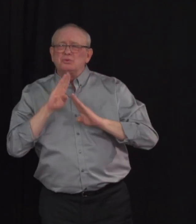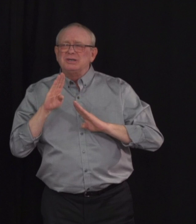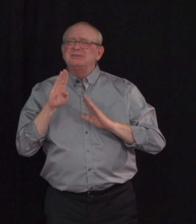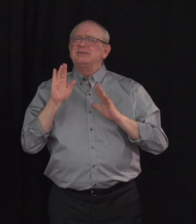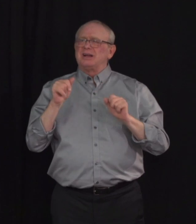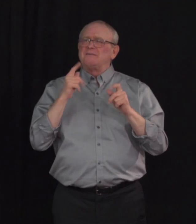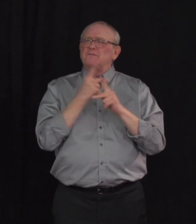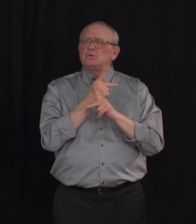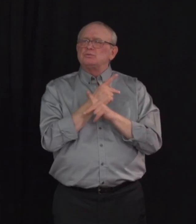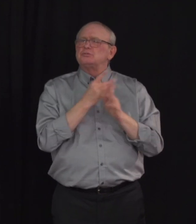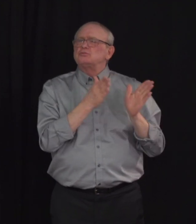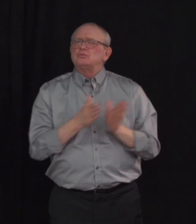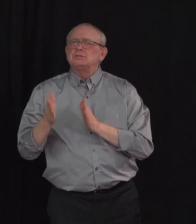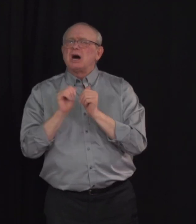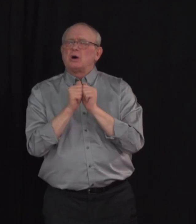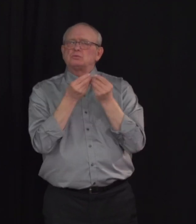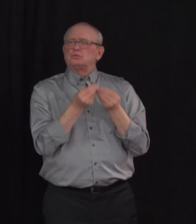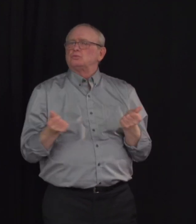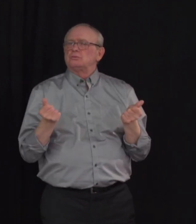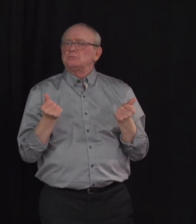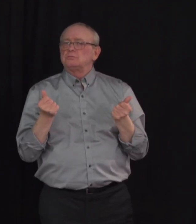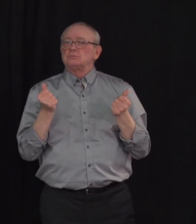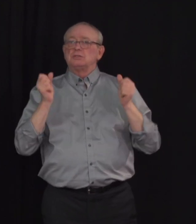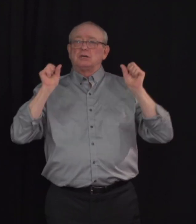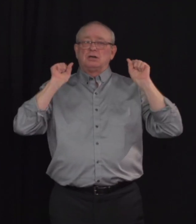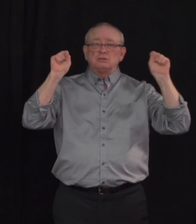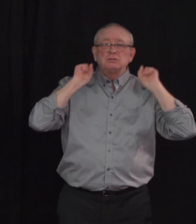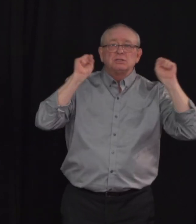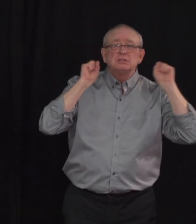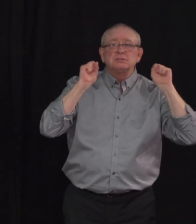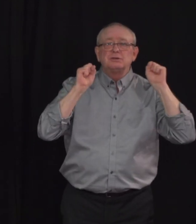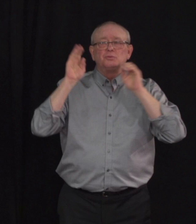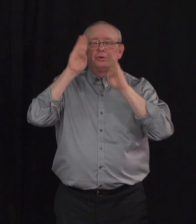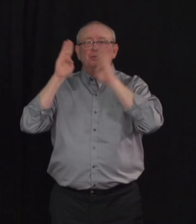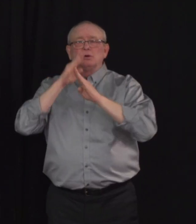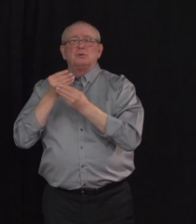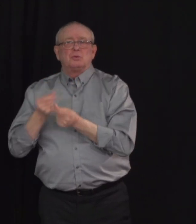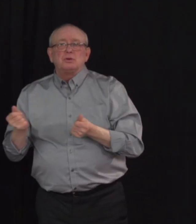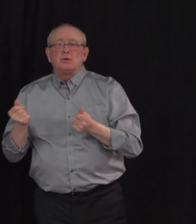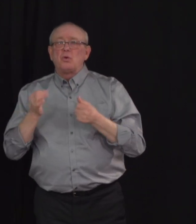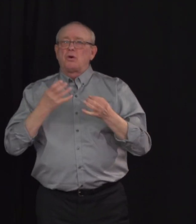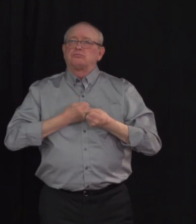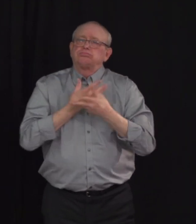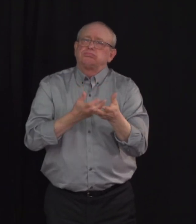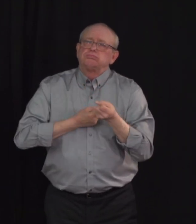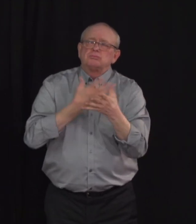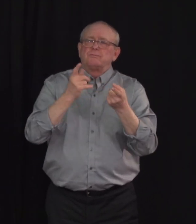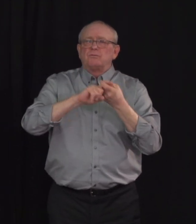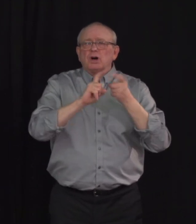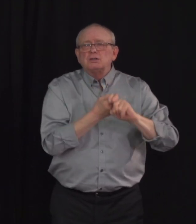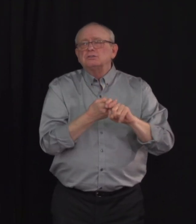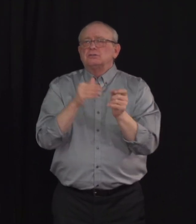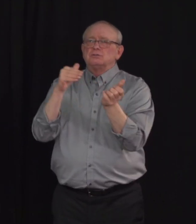feeling, whether it be exercise, talking to a friend or your doctor, or making sure you're getting enough sleep. If you feel